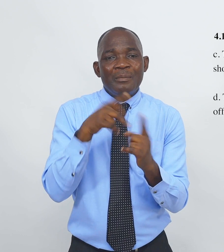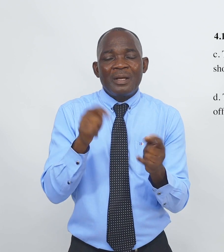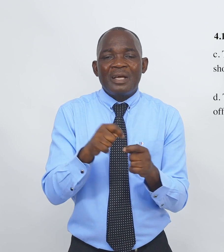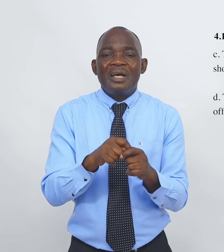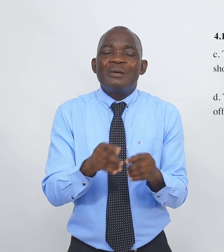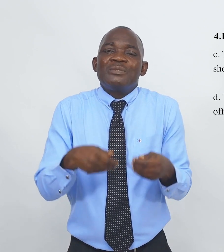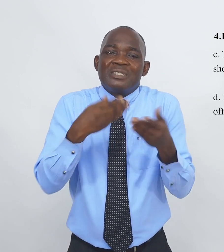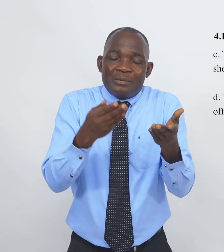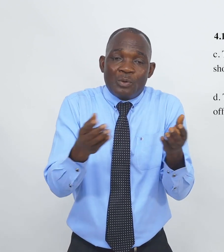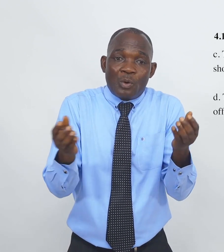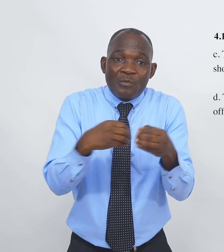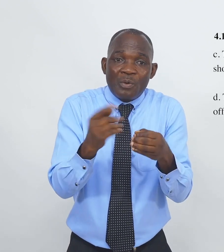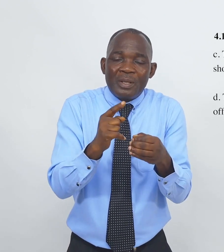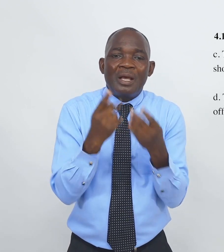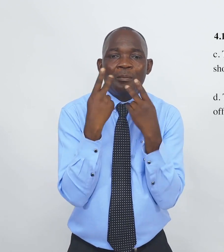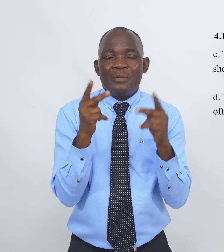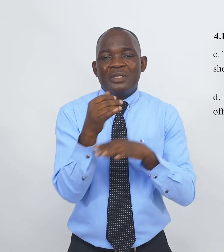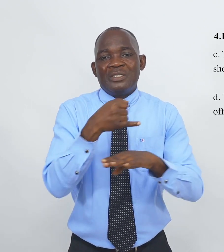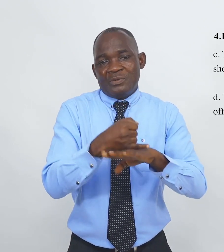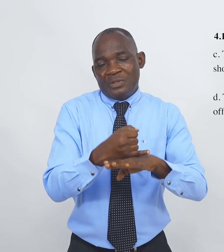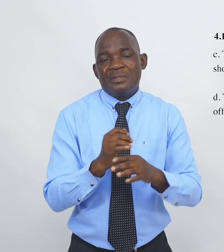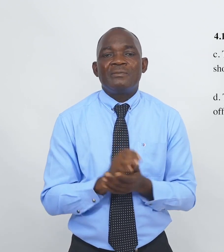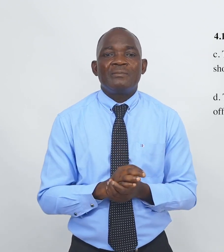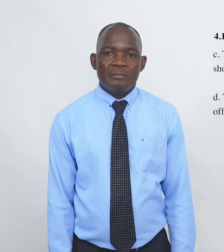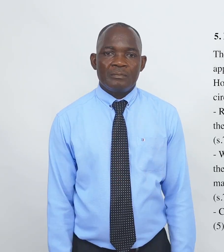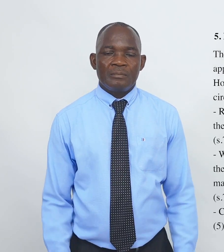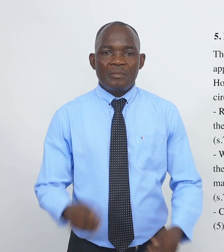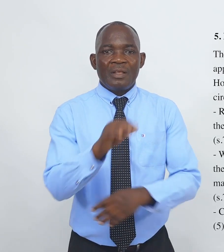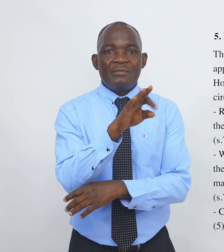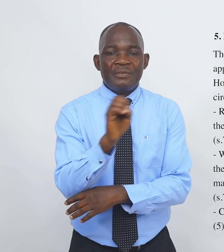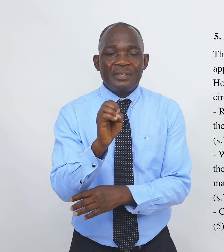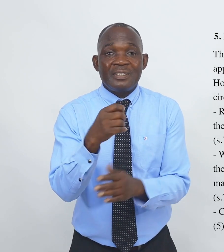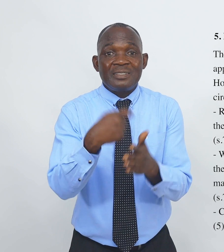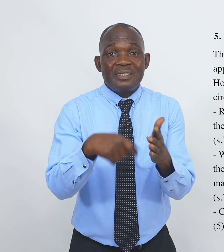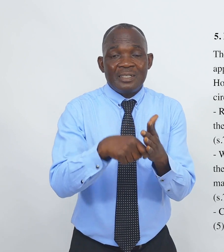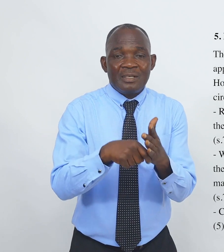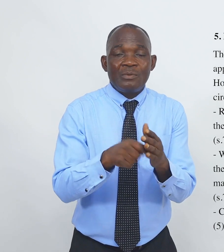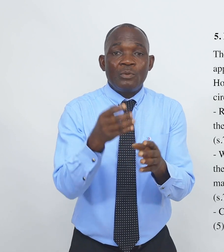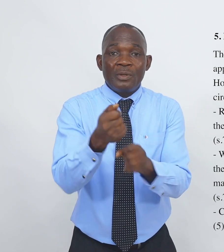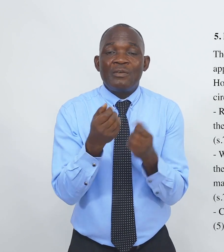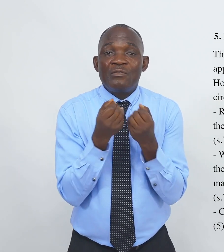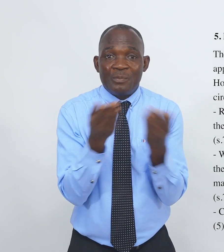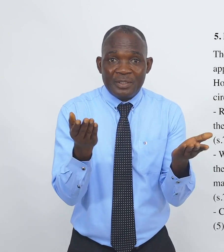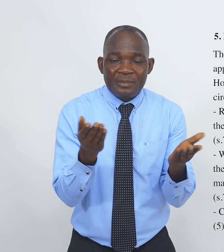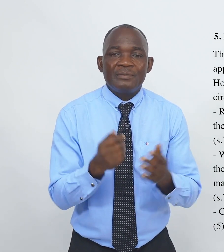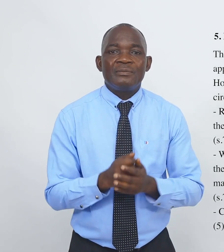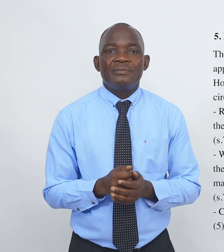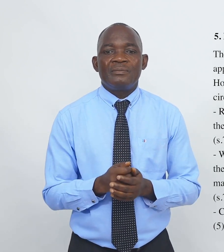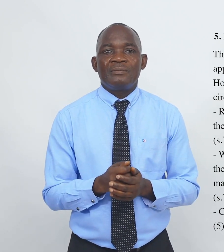be submitted at the office of the public institution. Fees and charges for access to information.